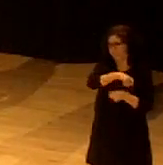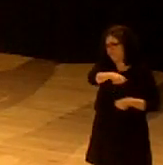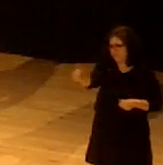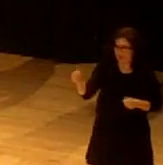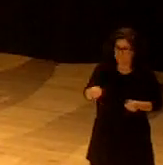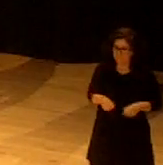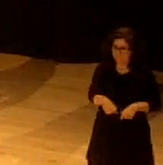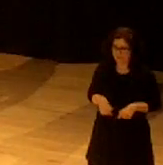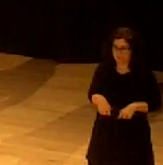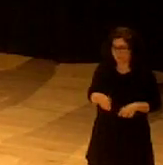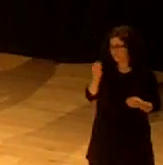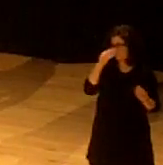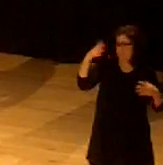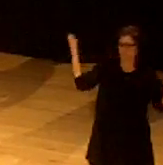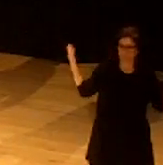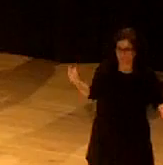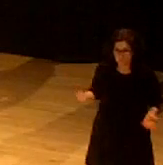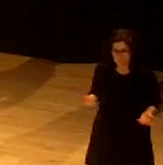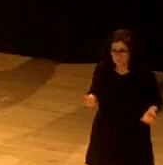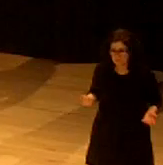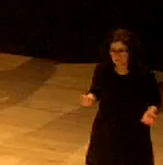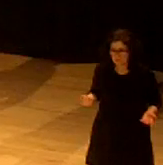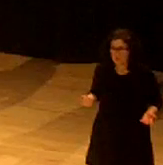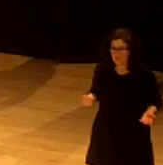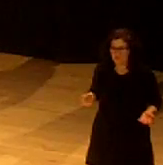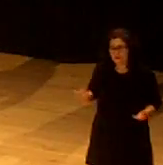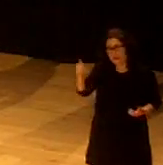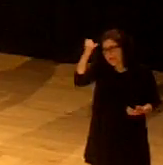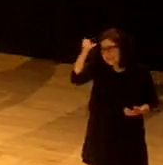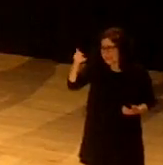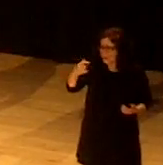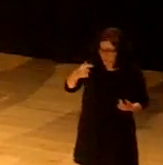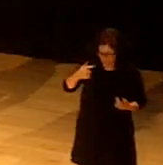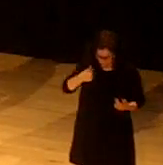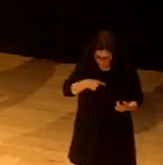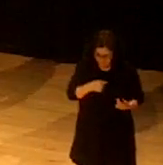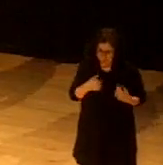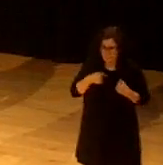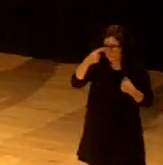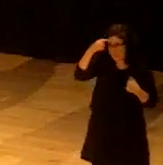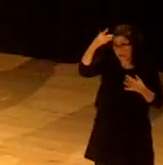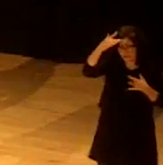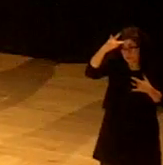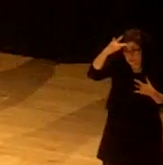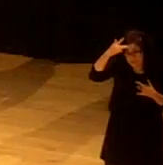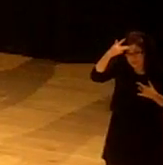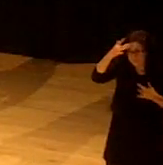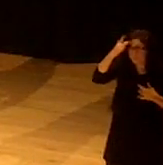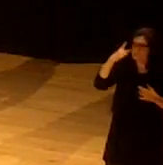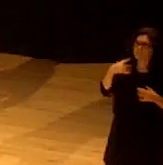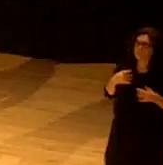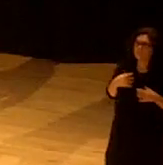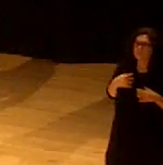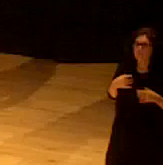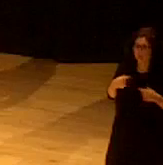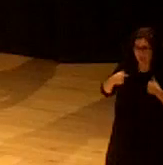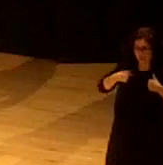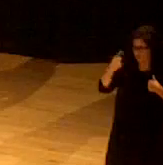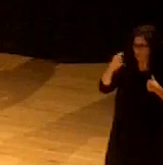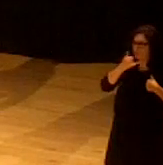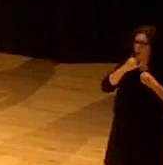start the whole idea that we have these mental illnesses, you know that there's something